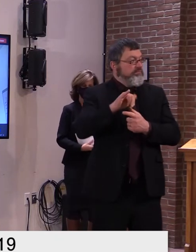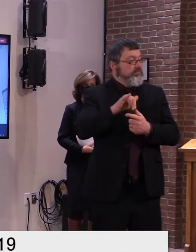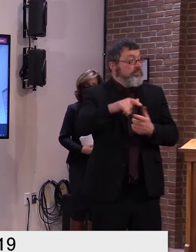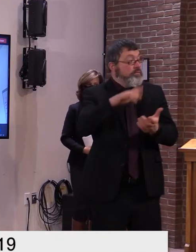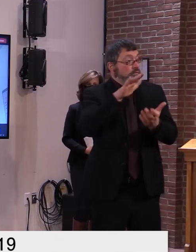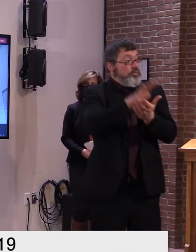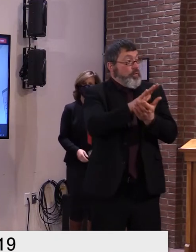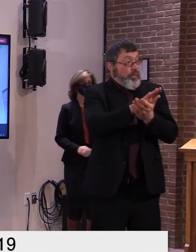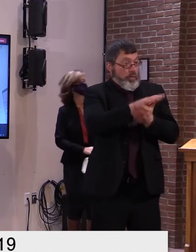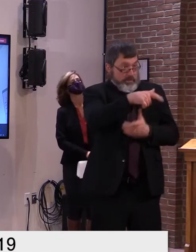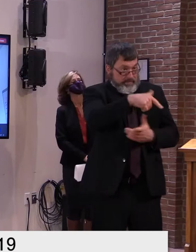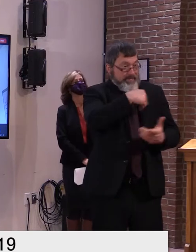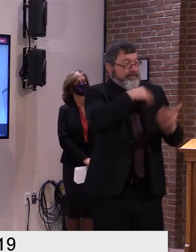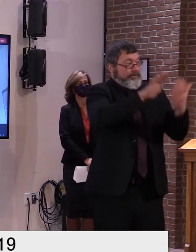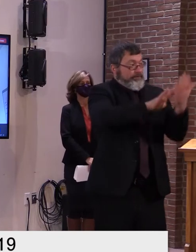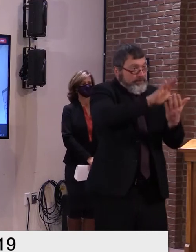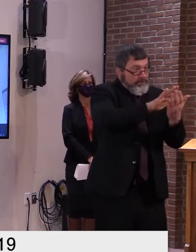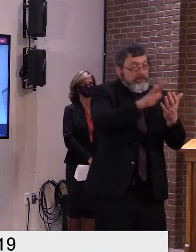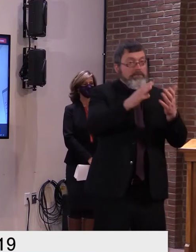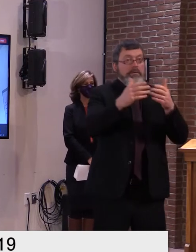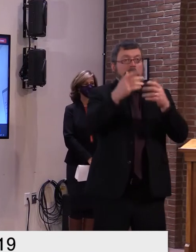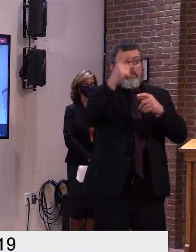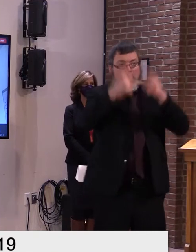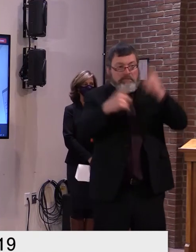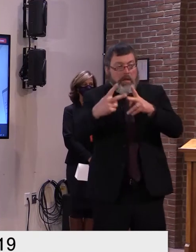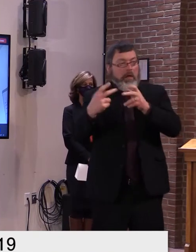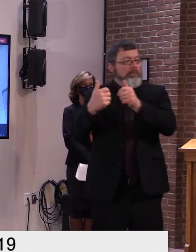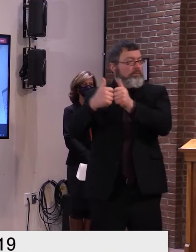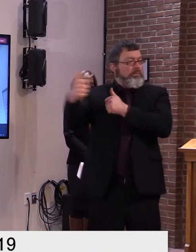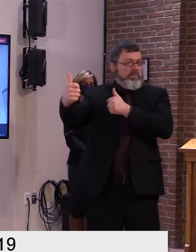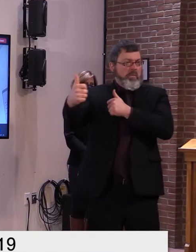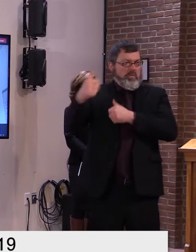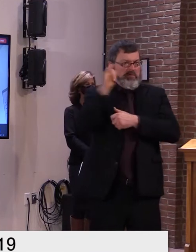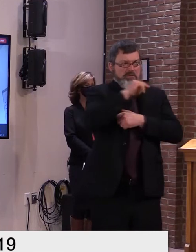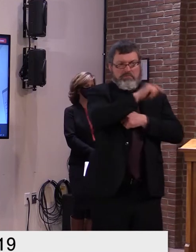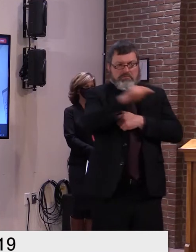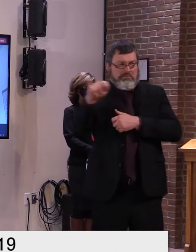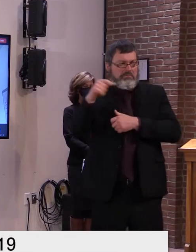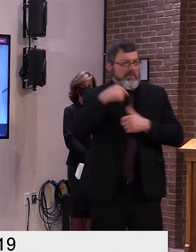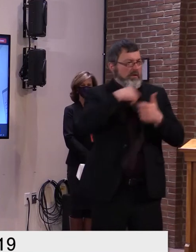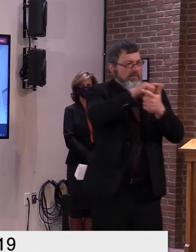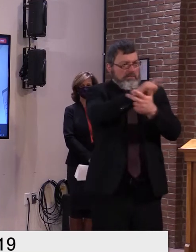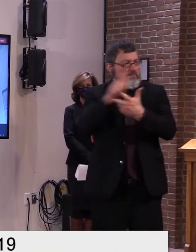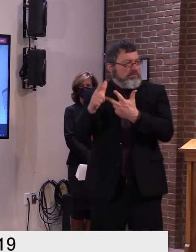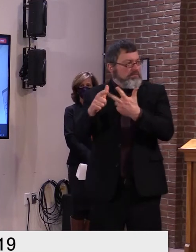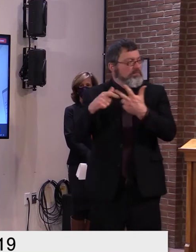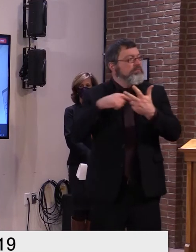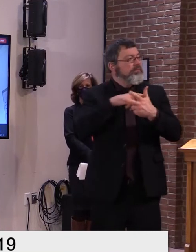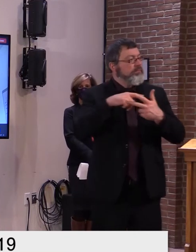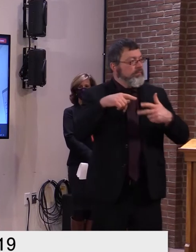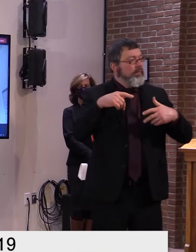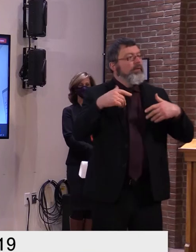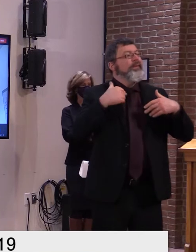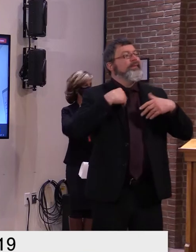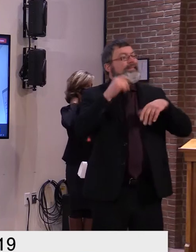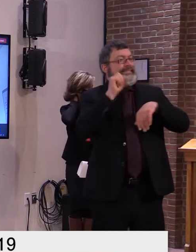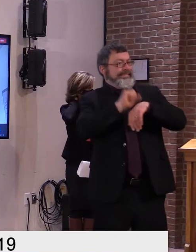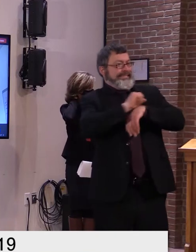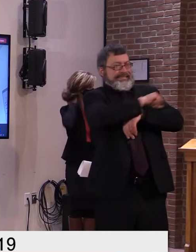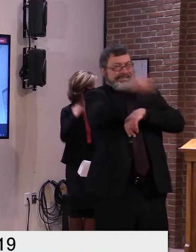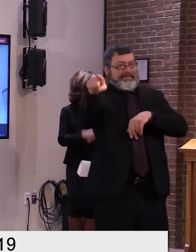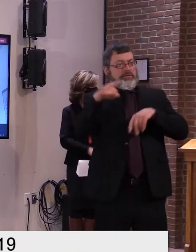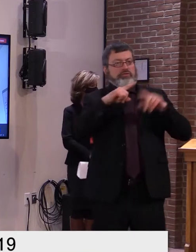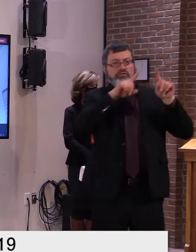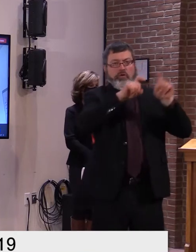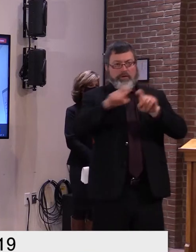hybrid learning. This is the third time we've administered the survey. The first time was at the end of September, which reflected the modes